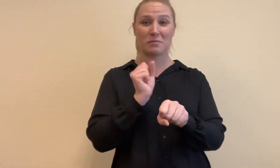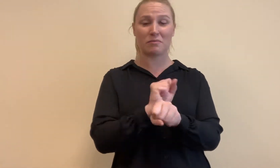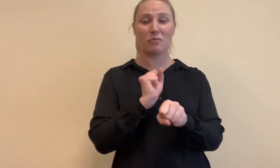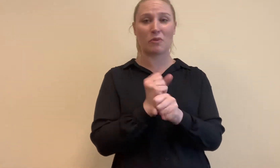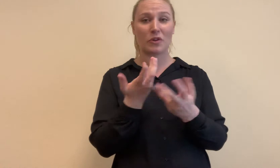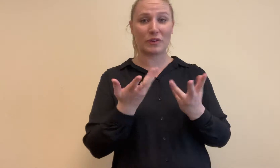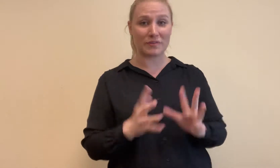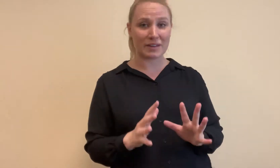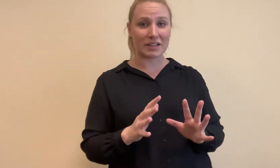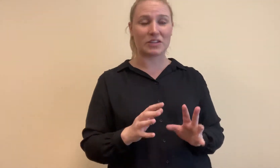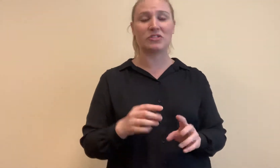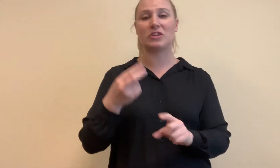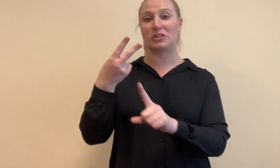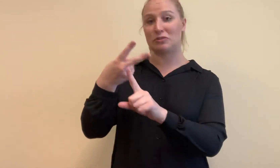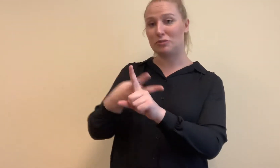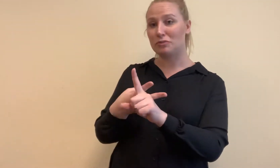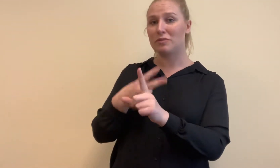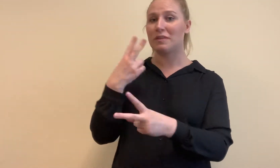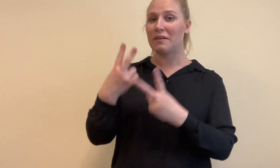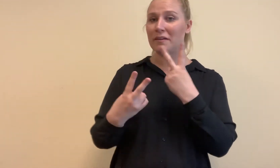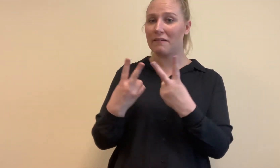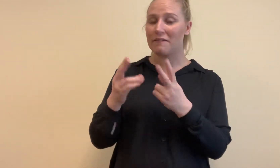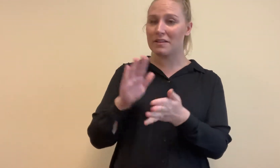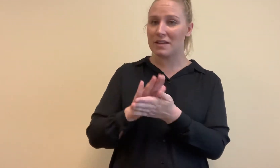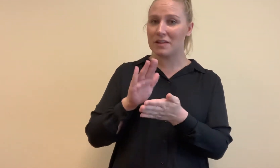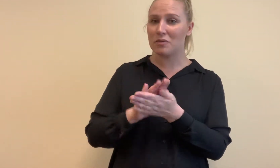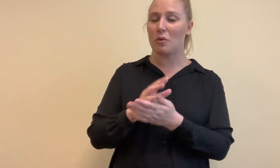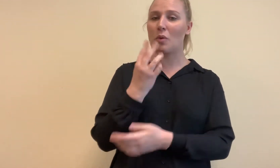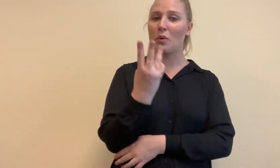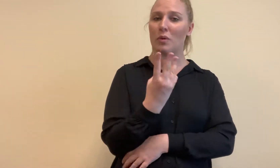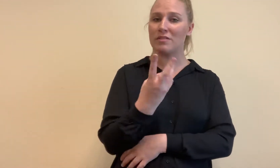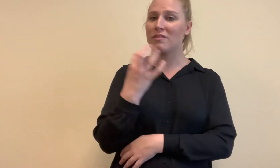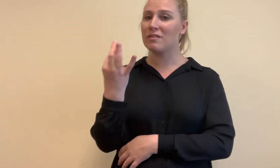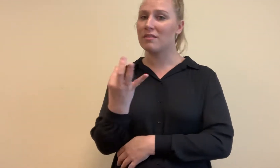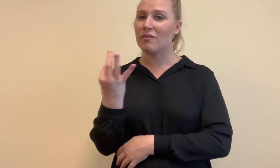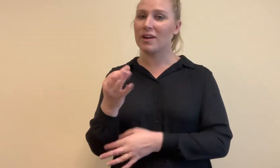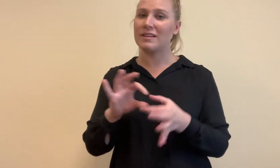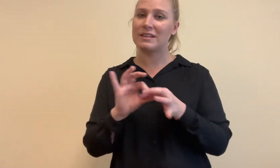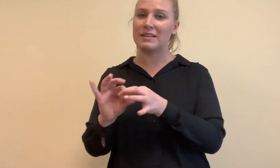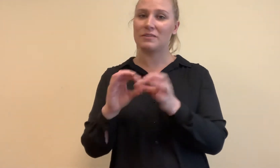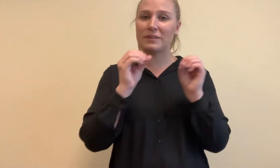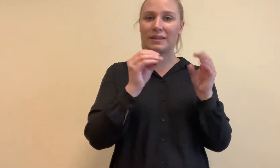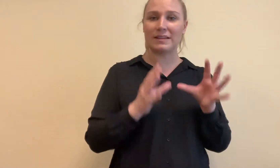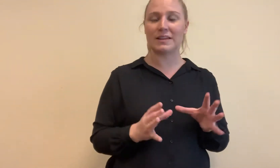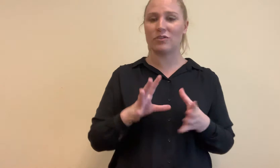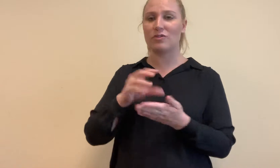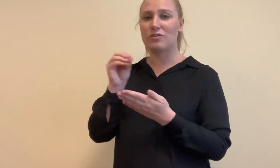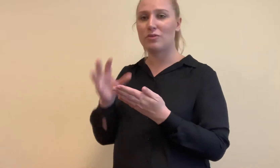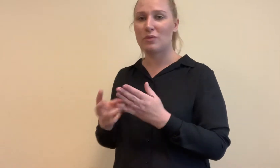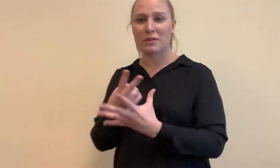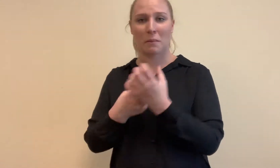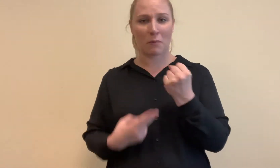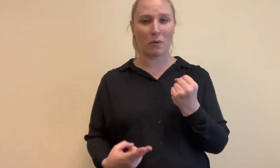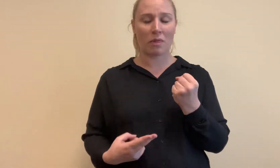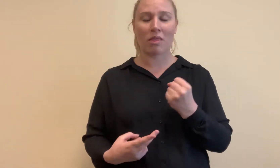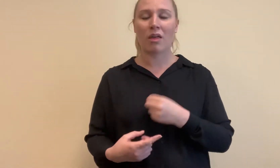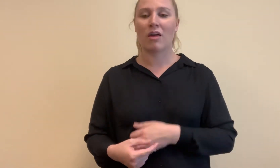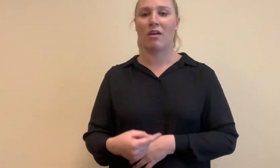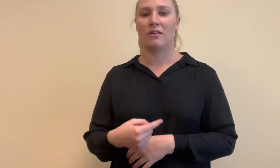really been in schools for 2 months, I walk schools Wednesdays and Fridays, really getting to connect with teachers and our students. I have gem of